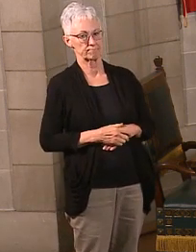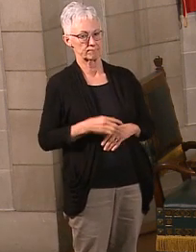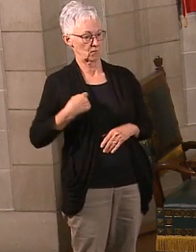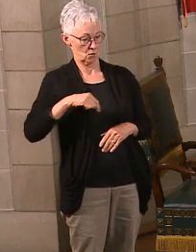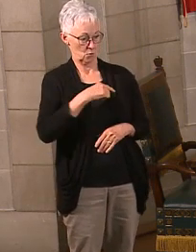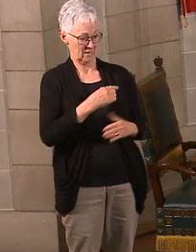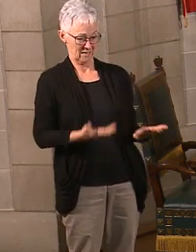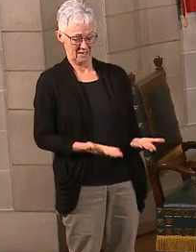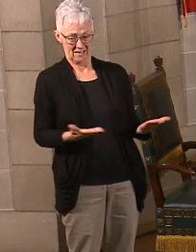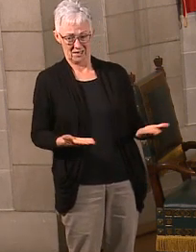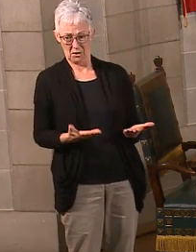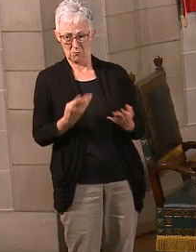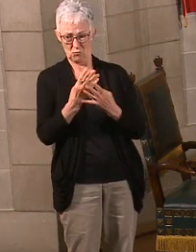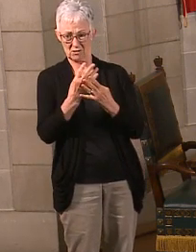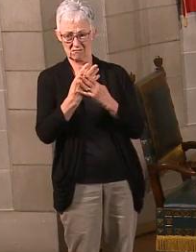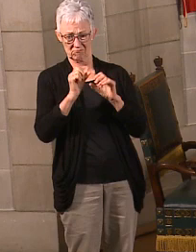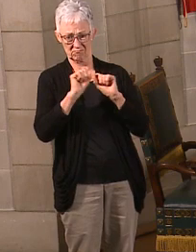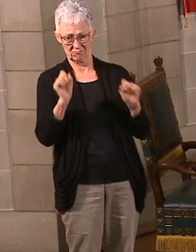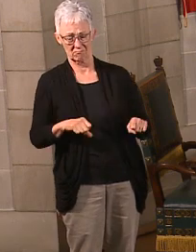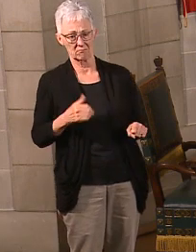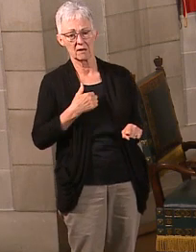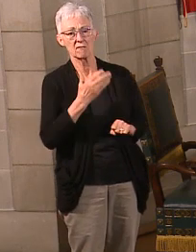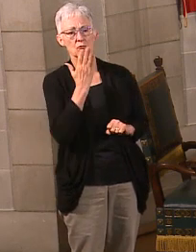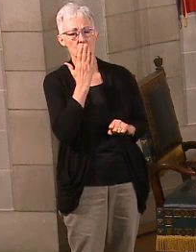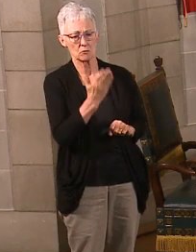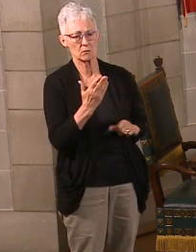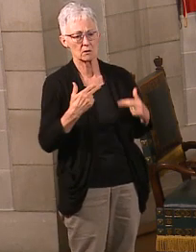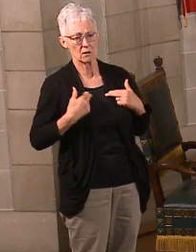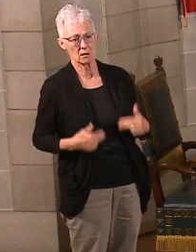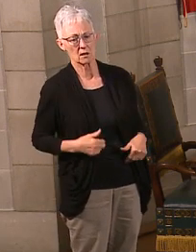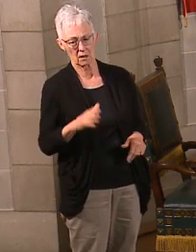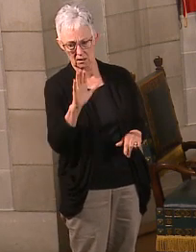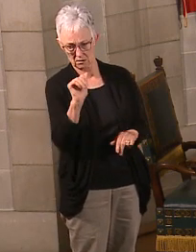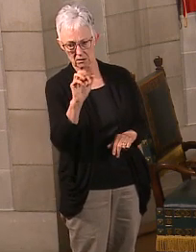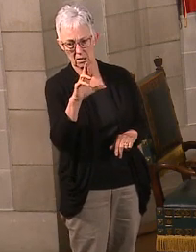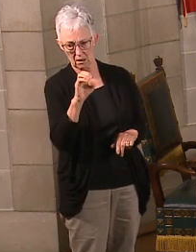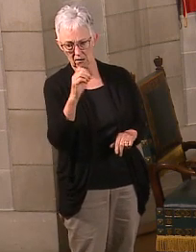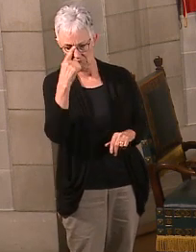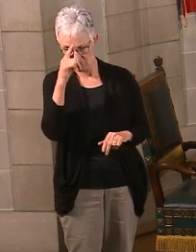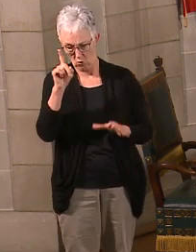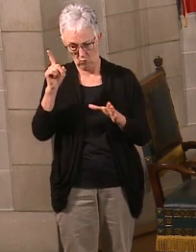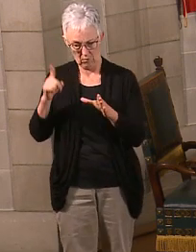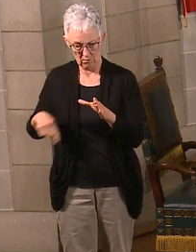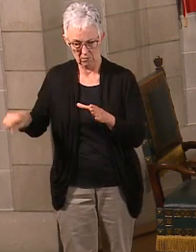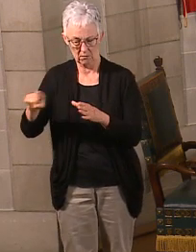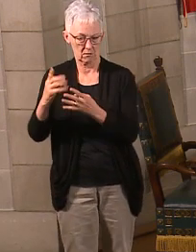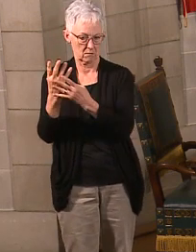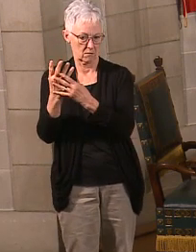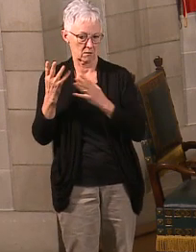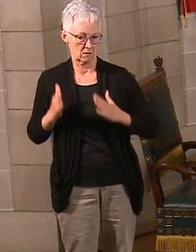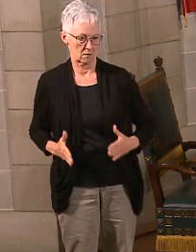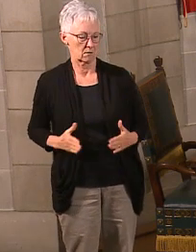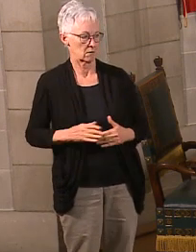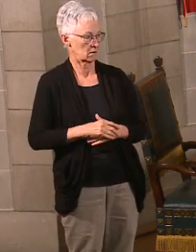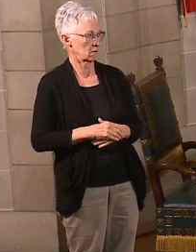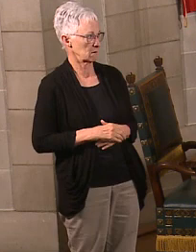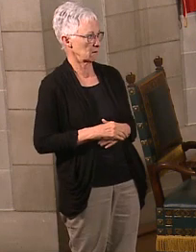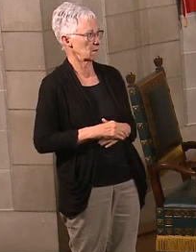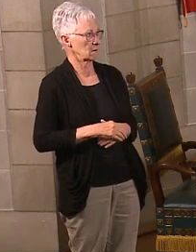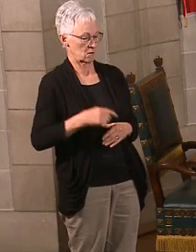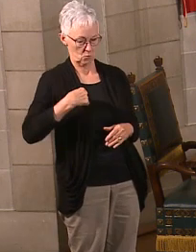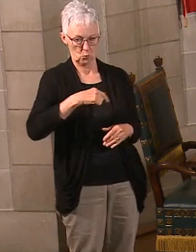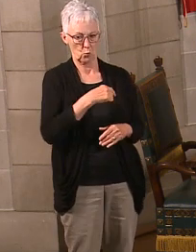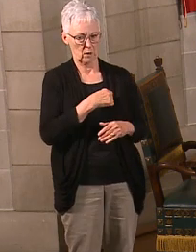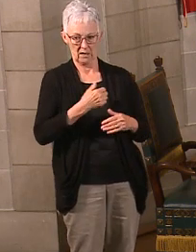here again, because of the wonderful job we've done in Nebraska of flattening the curve, there is still ample resources in the community to meet health care